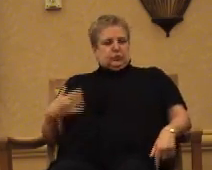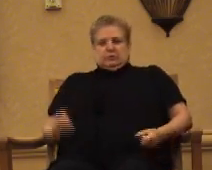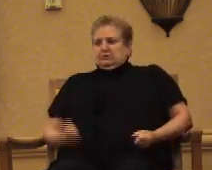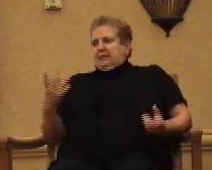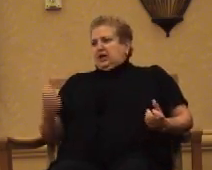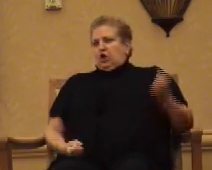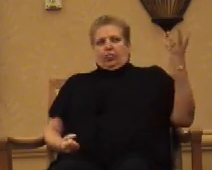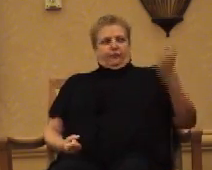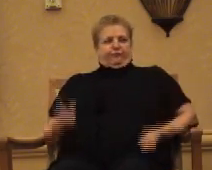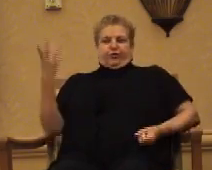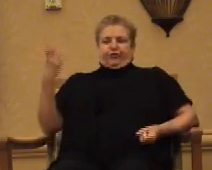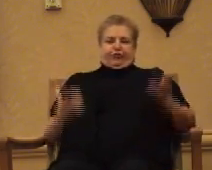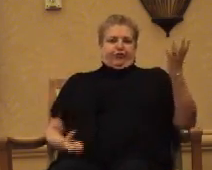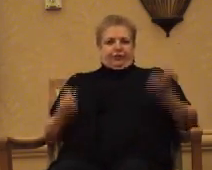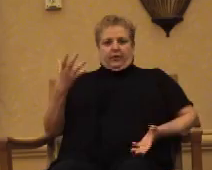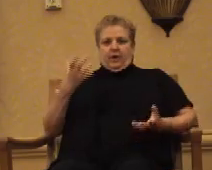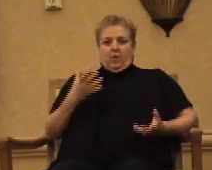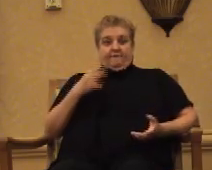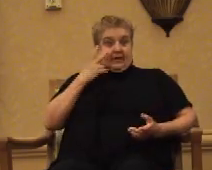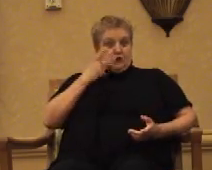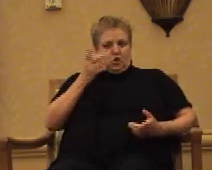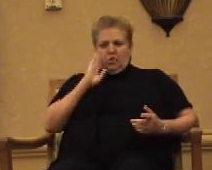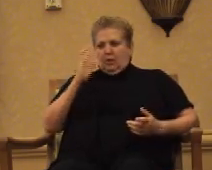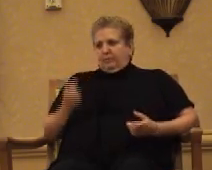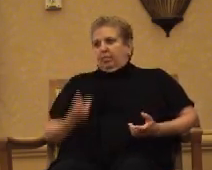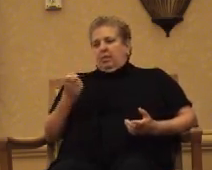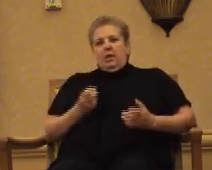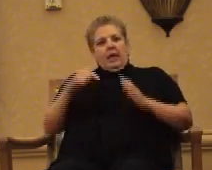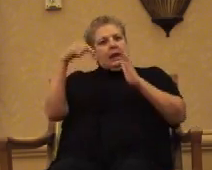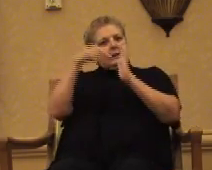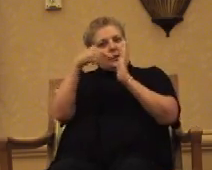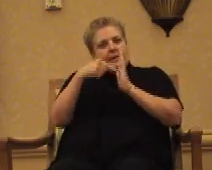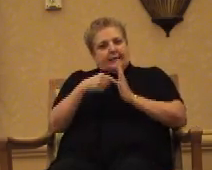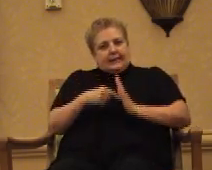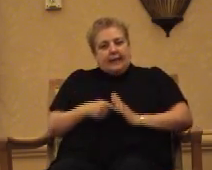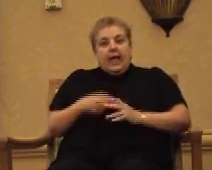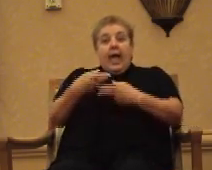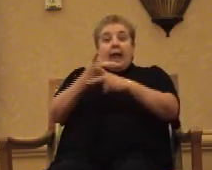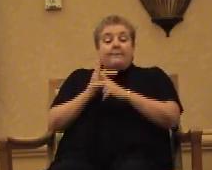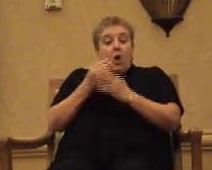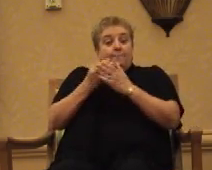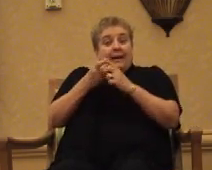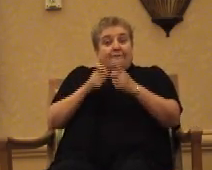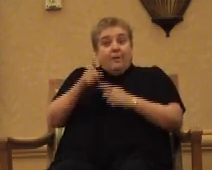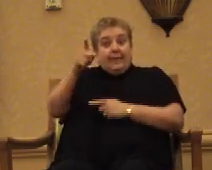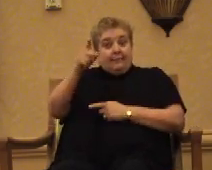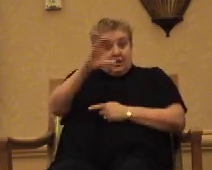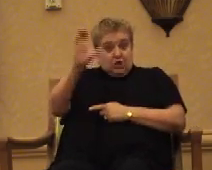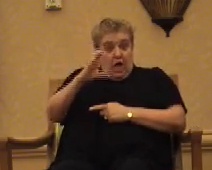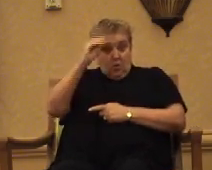up your tab and go, oh my God, I'm deeper in debt. And I borrowed some money from him to get them off my back. And I'd call him by